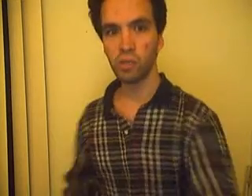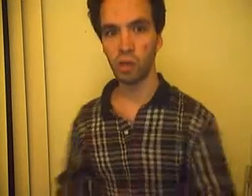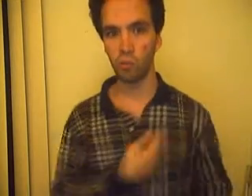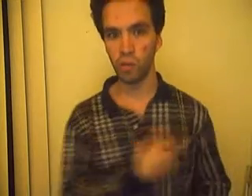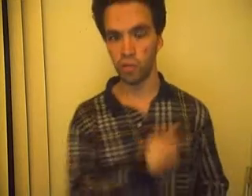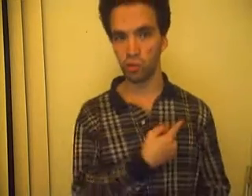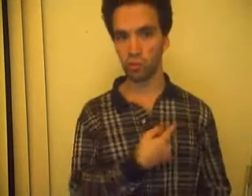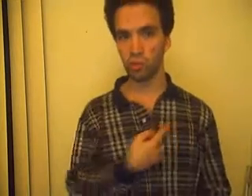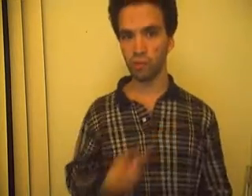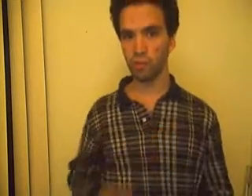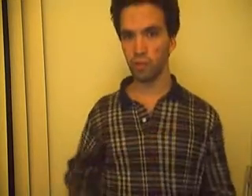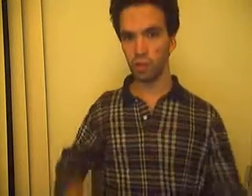we two